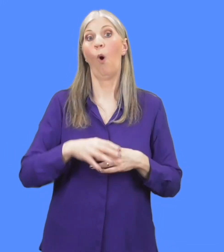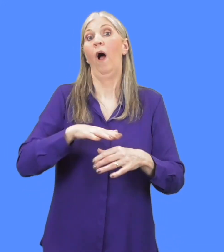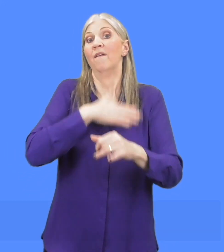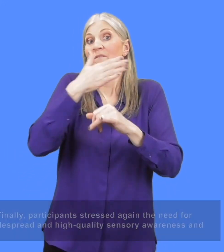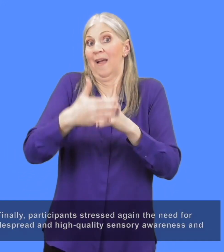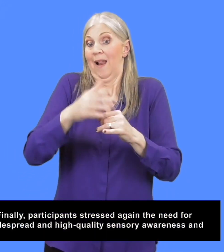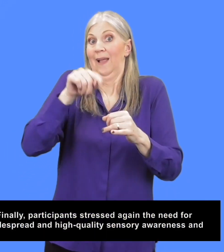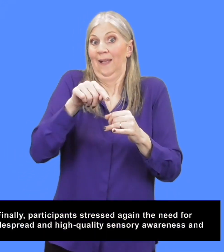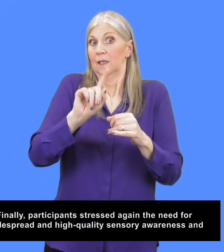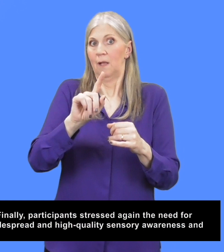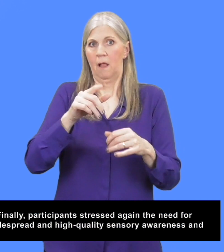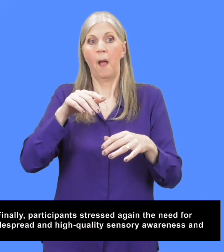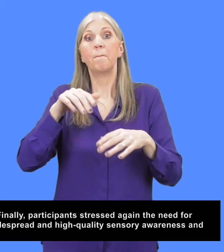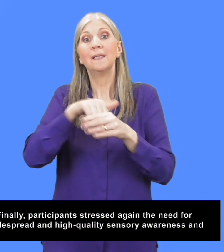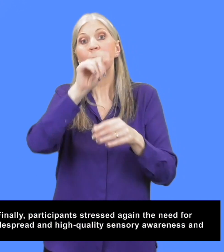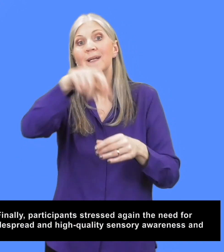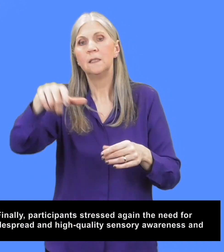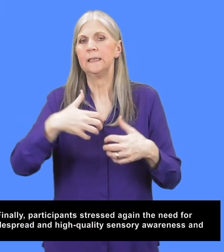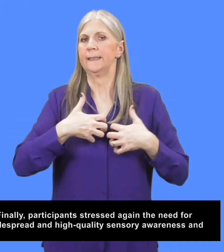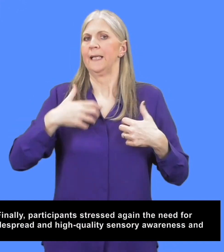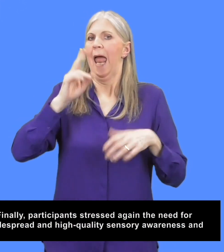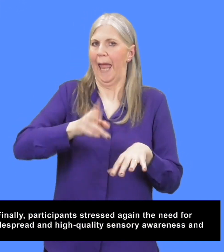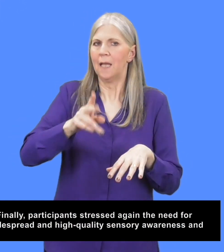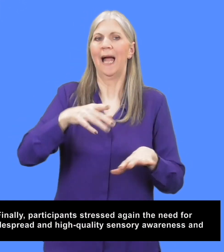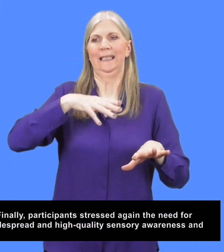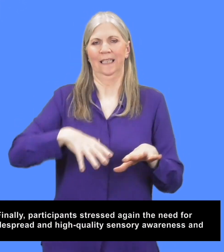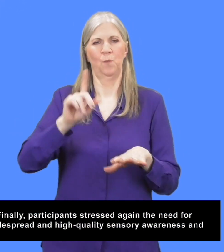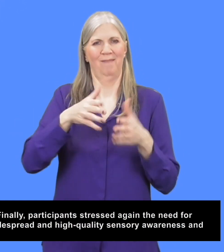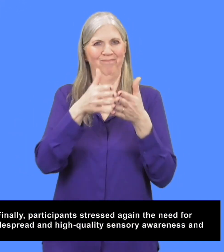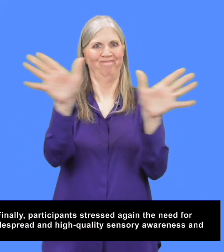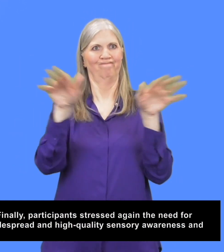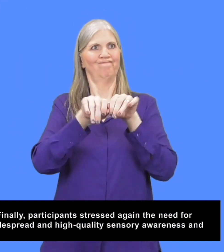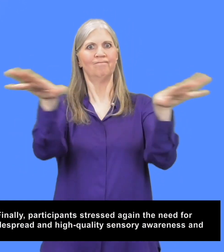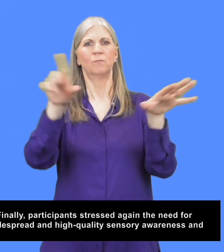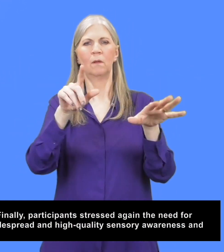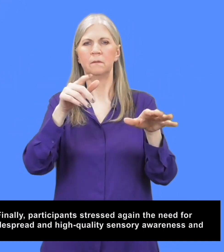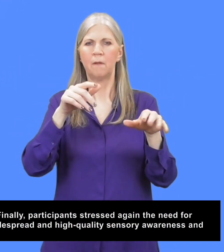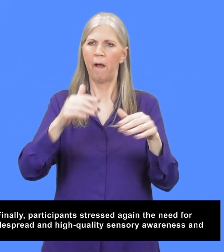Finally, participants stressed again the need for widespread and high-quality sensory awareness